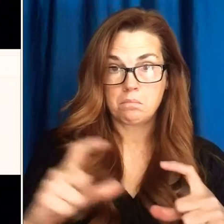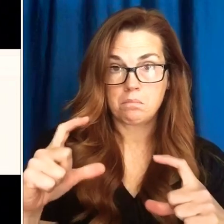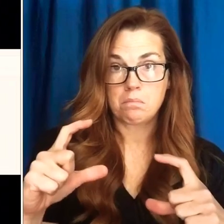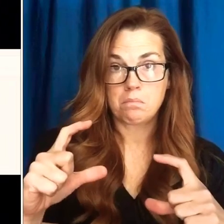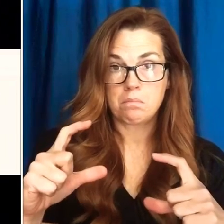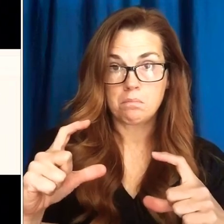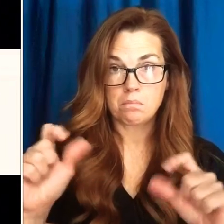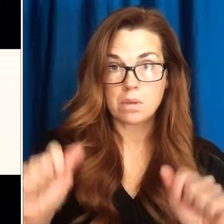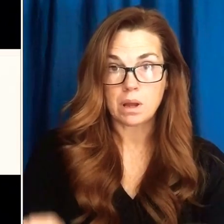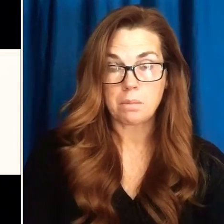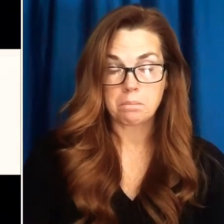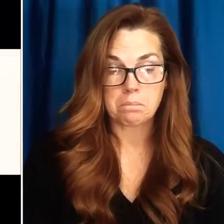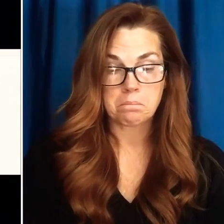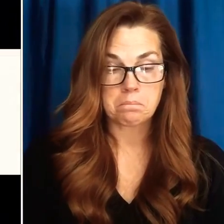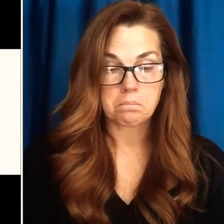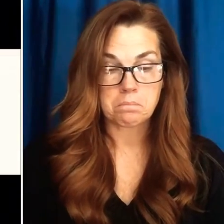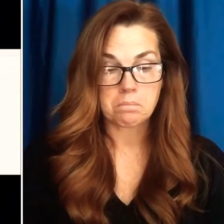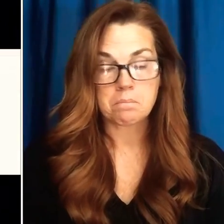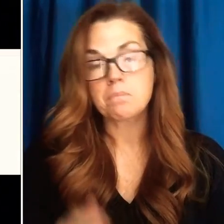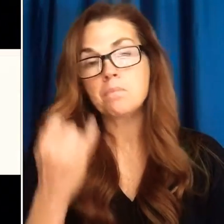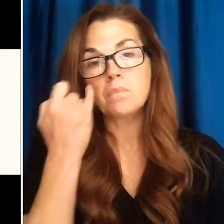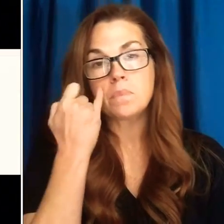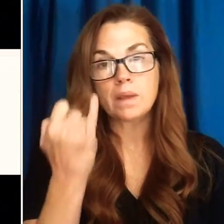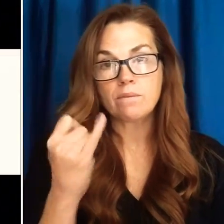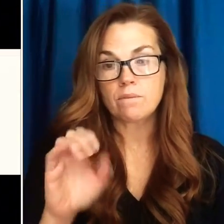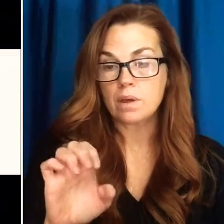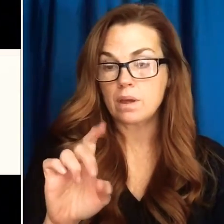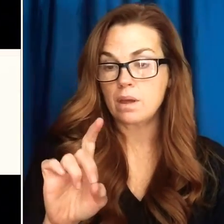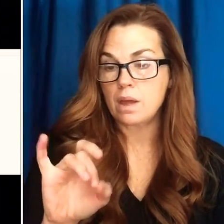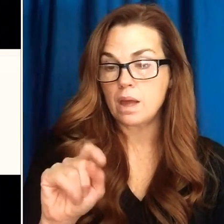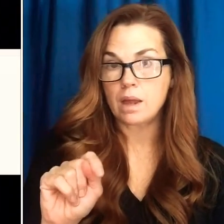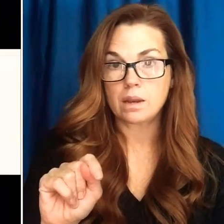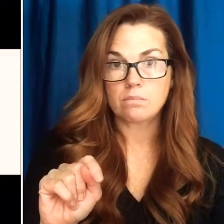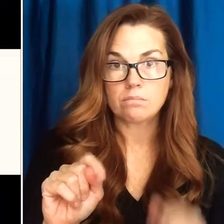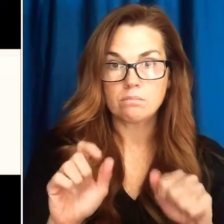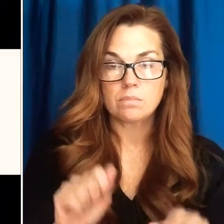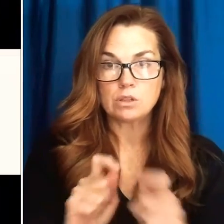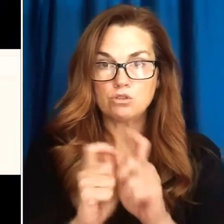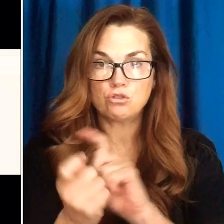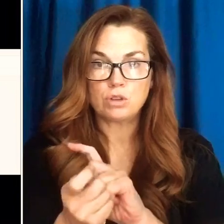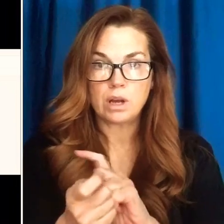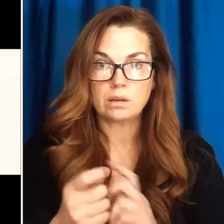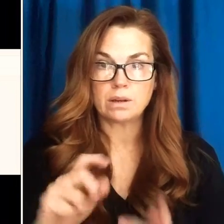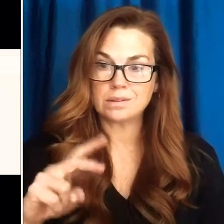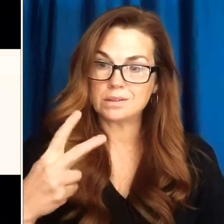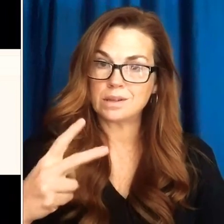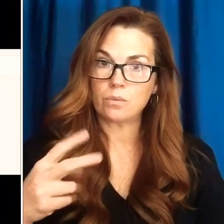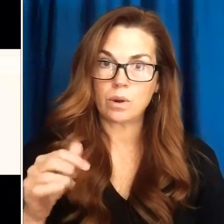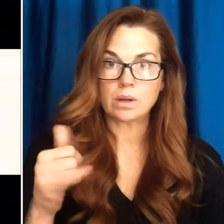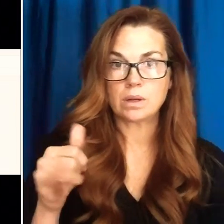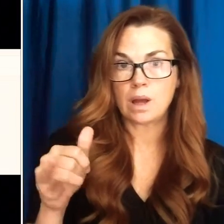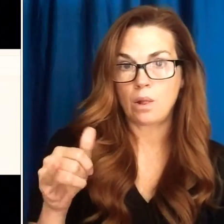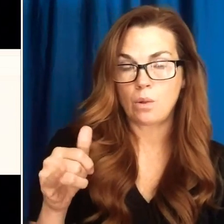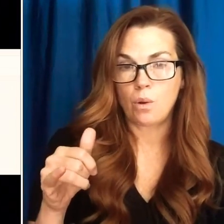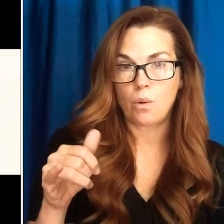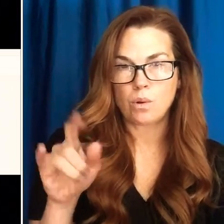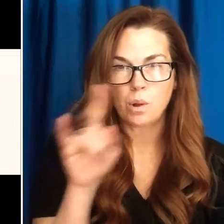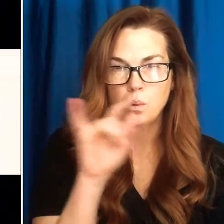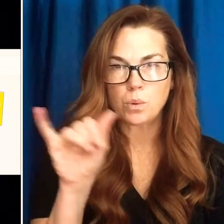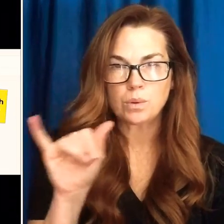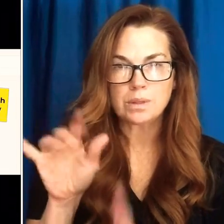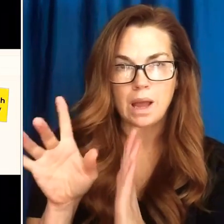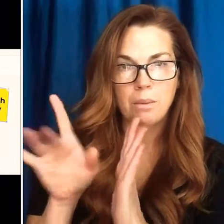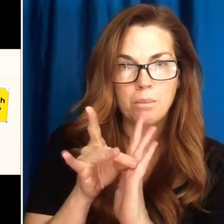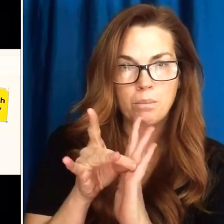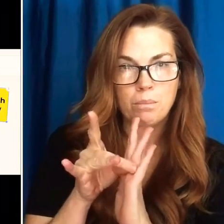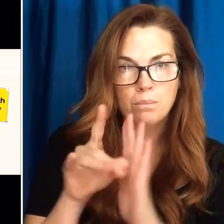And now if I want to edit, I can change the color, so I can turn it into a yellow sticky note, so it kind of looks like a post-it. And again, I can click that,